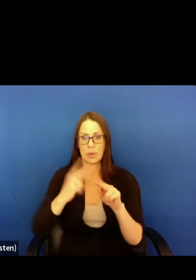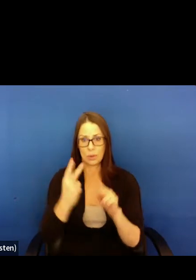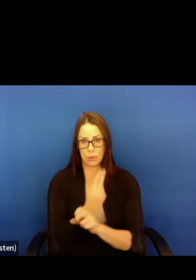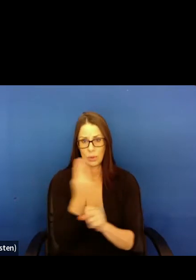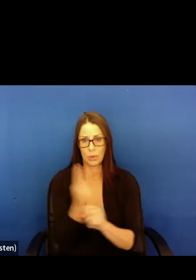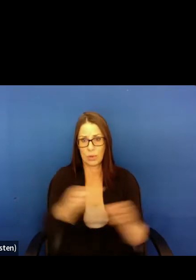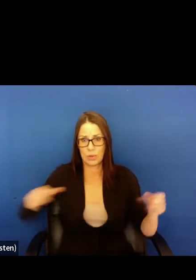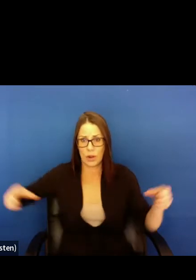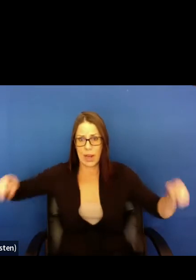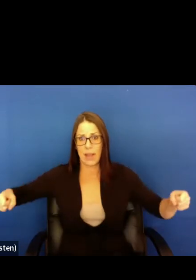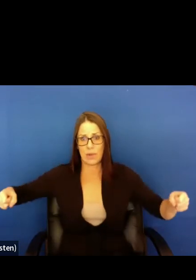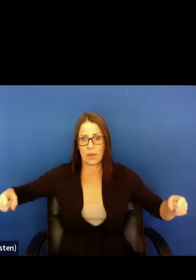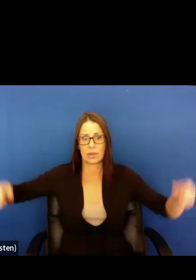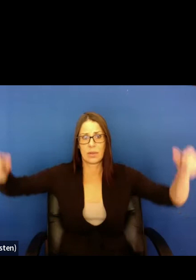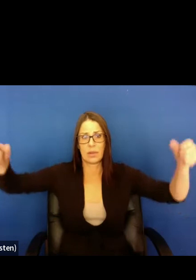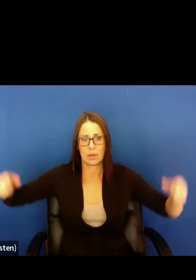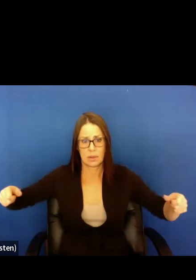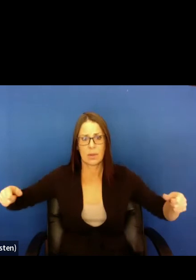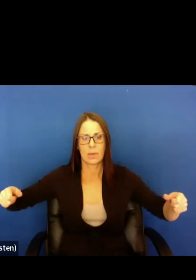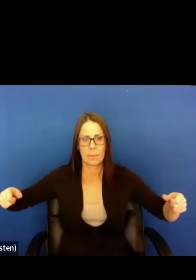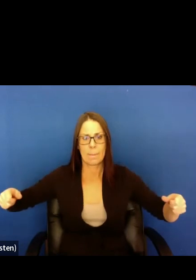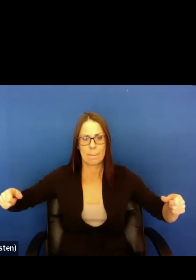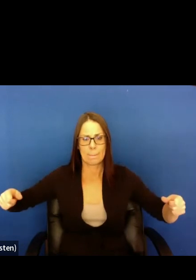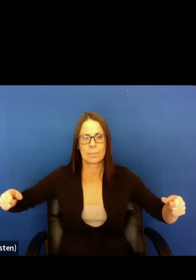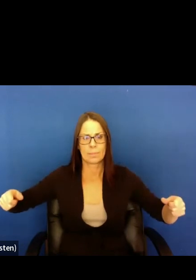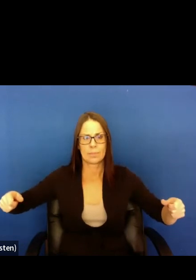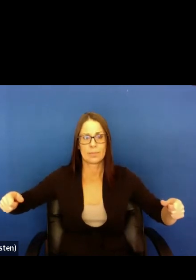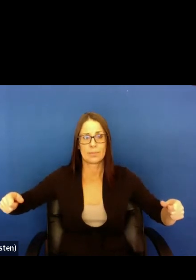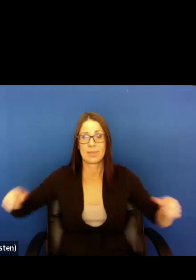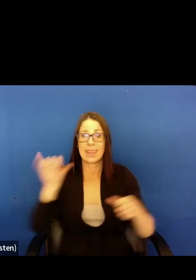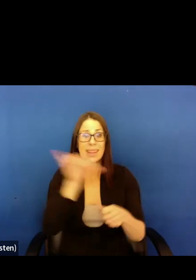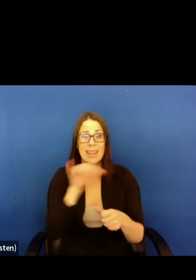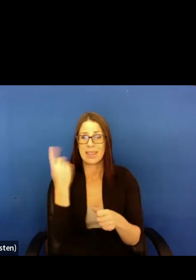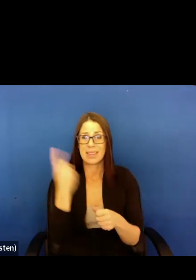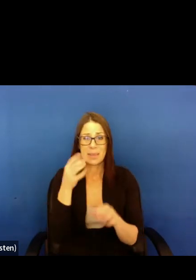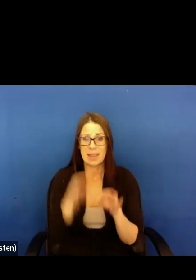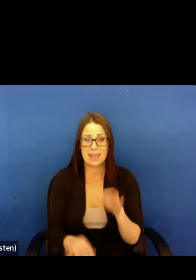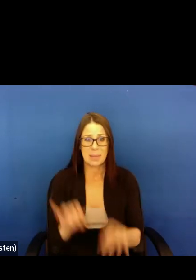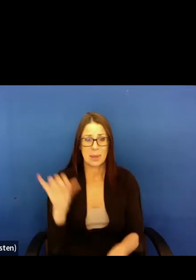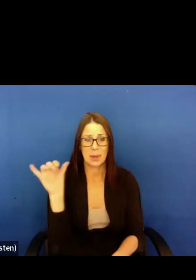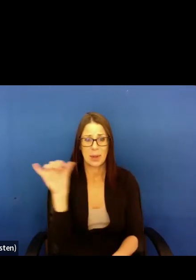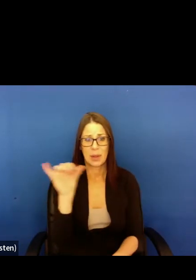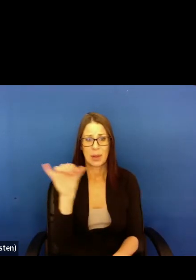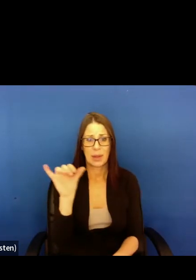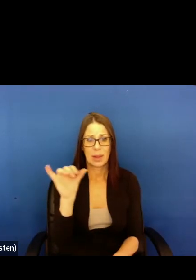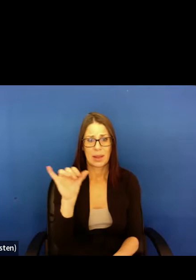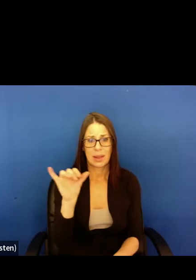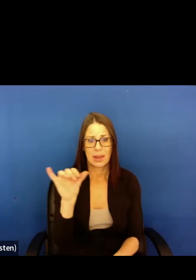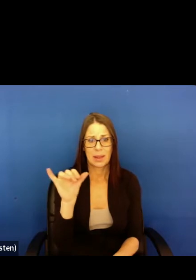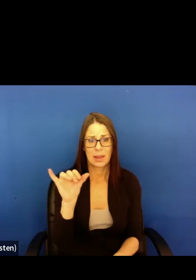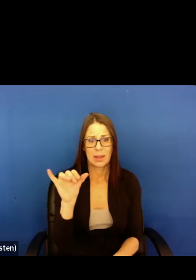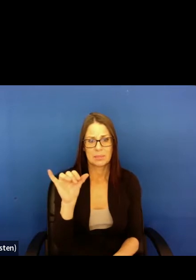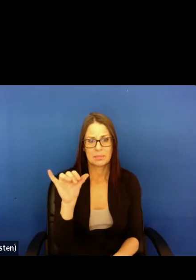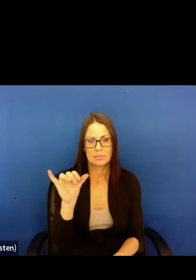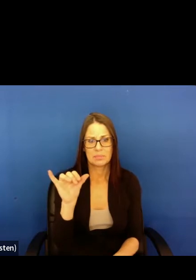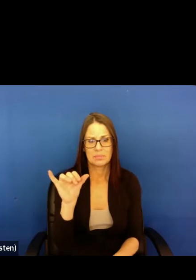even for simple things like hanging towels. So that is part of where I think we should be thinking, not just hit letter of the code, but also